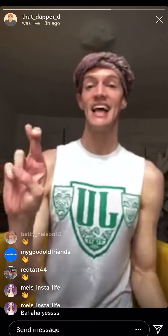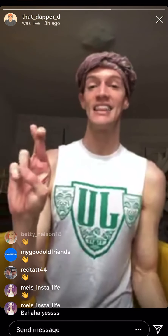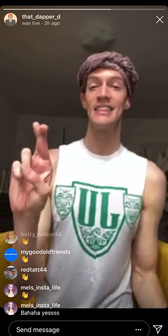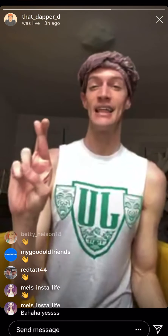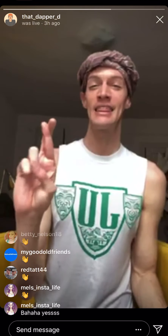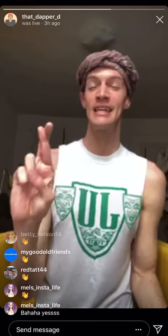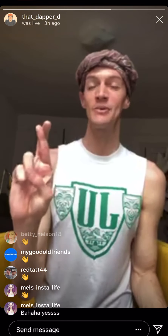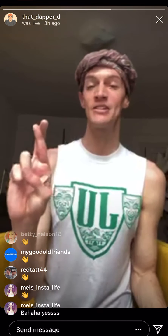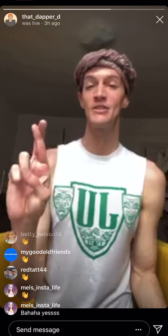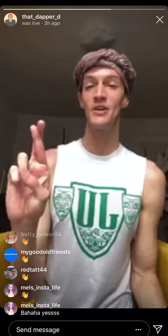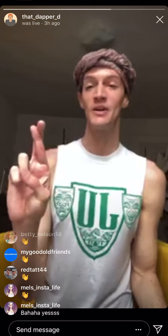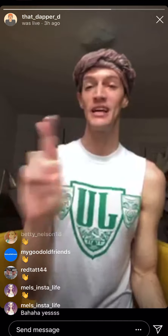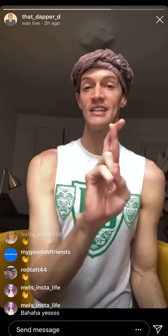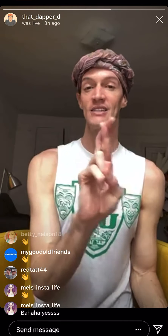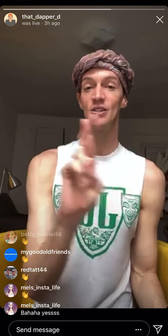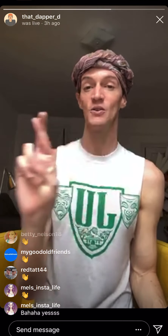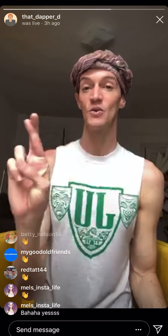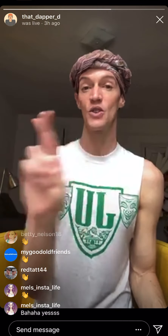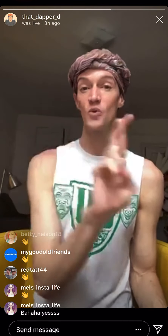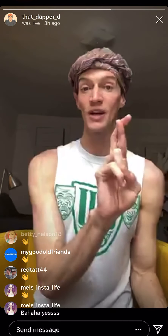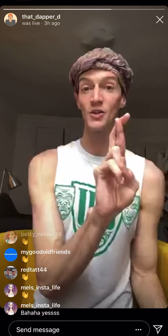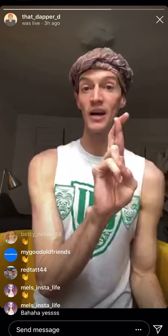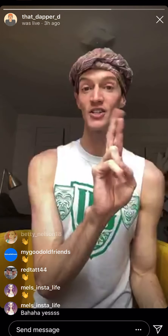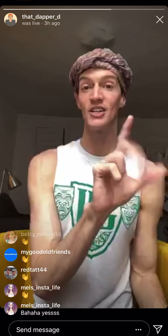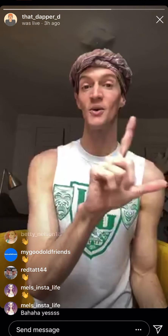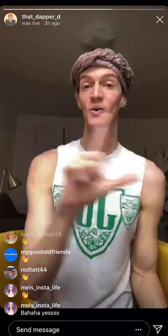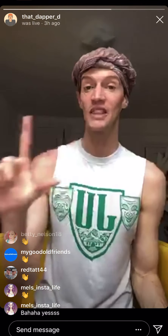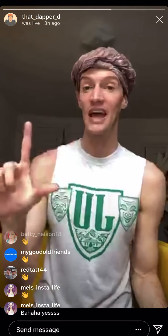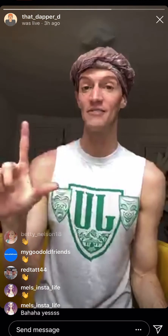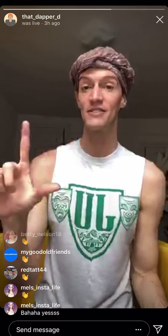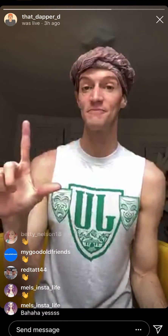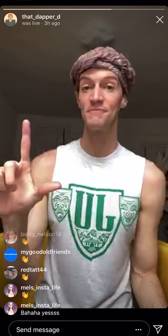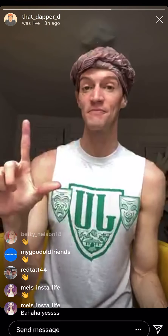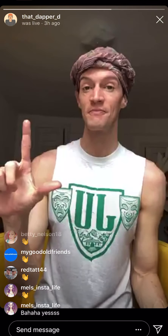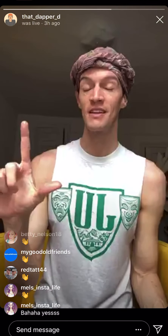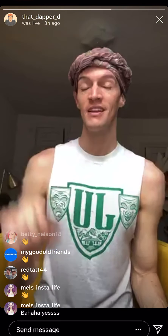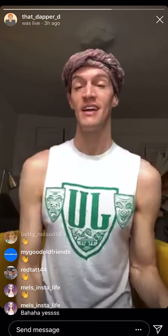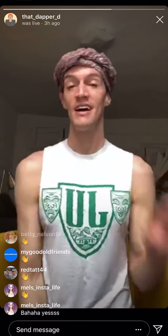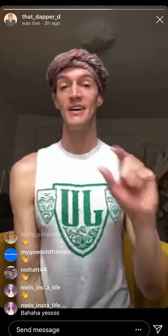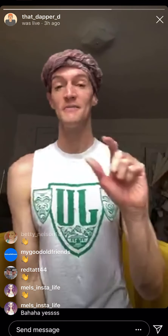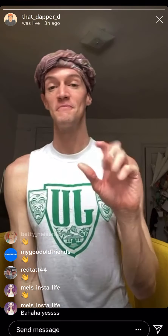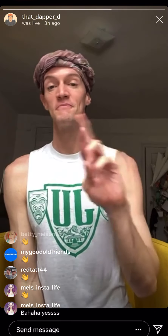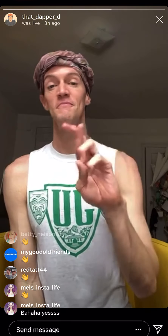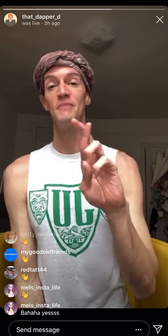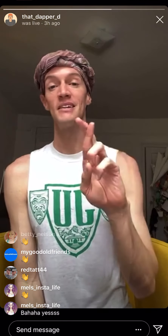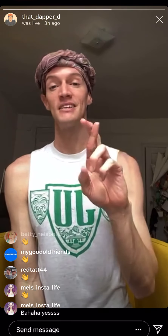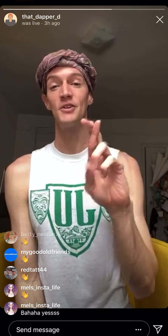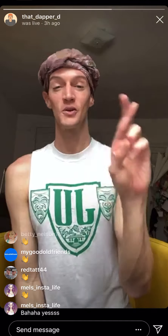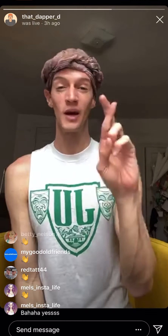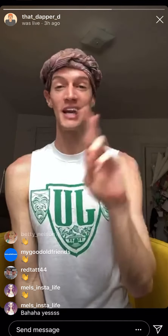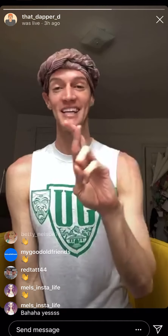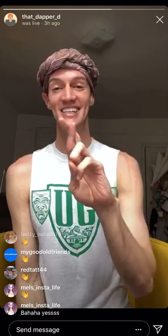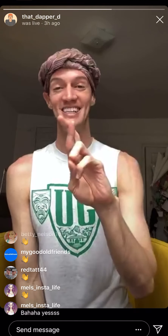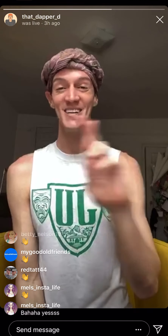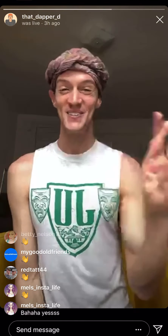i think they would still go in to the right direction or left um but if you are right handed right